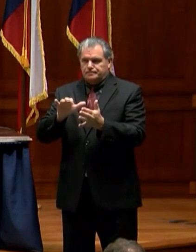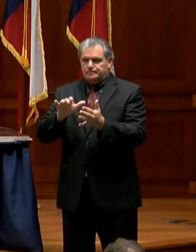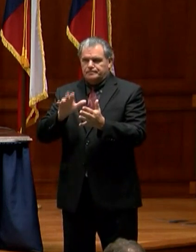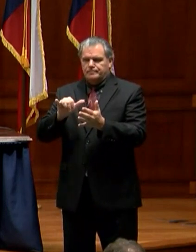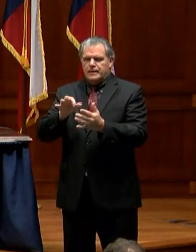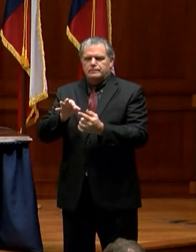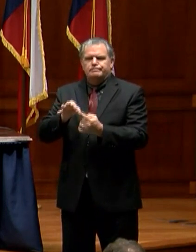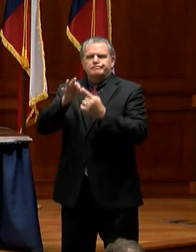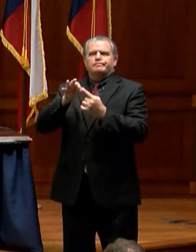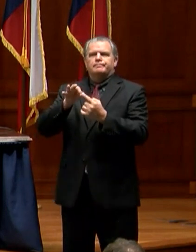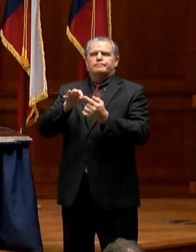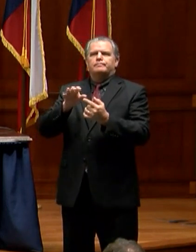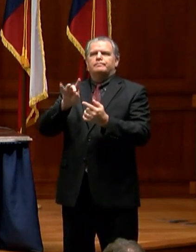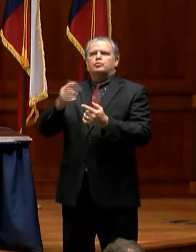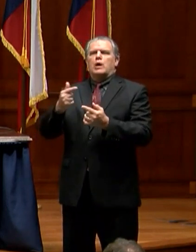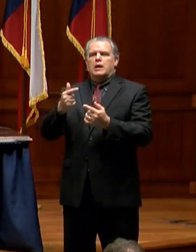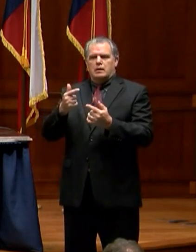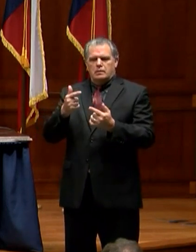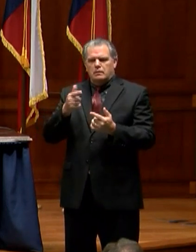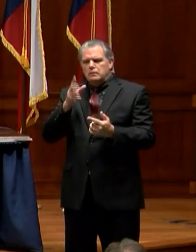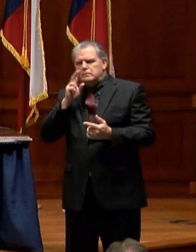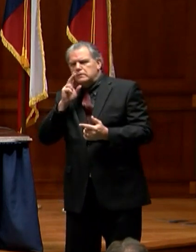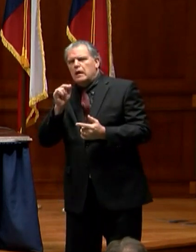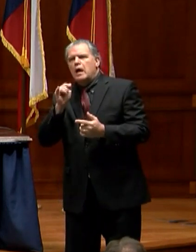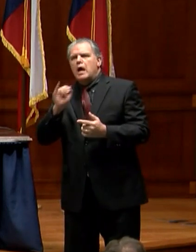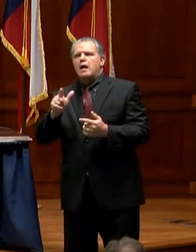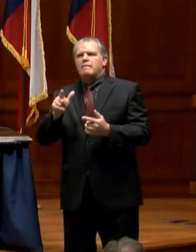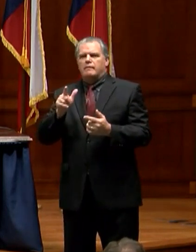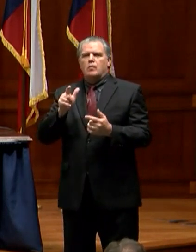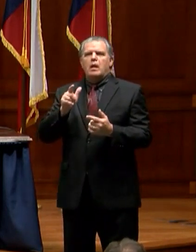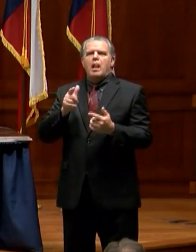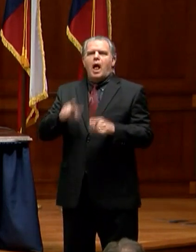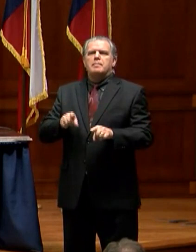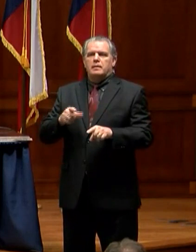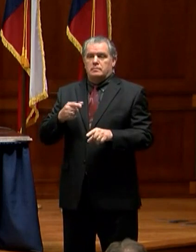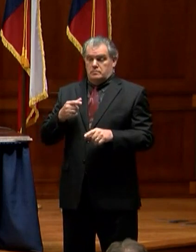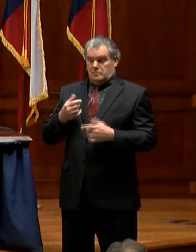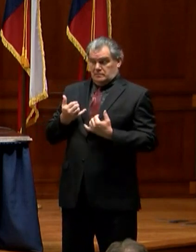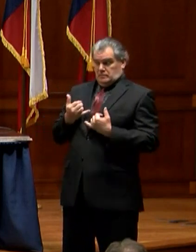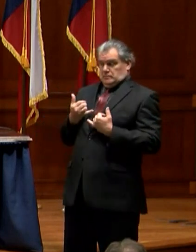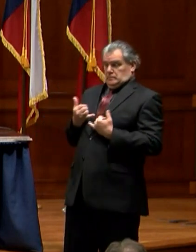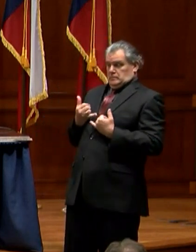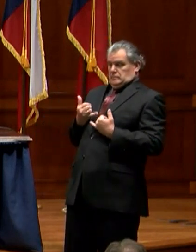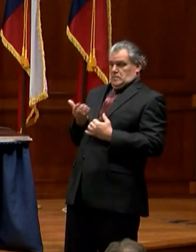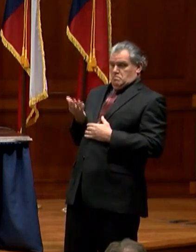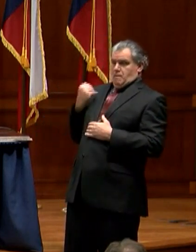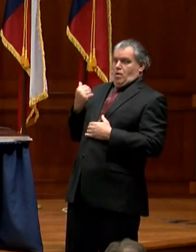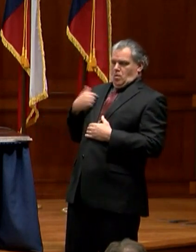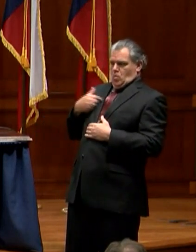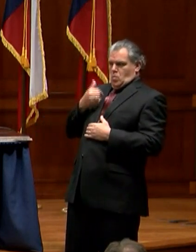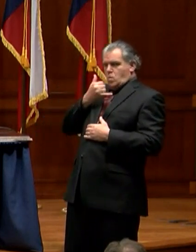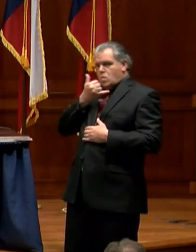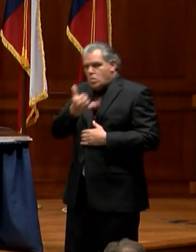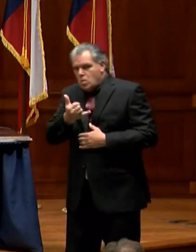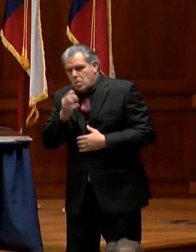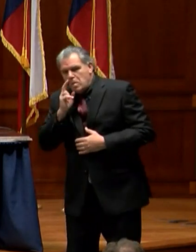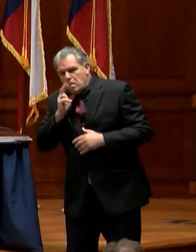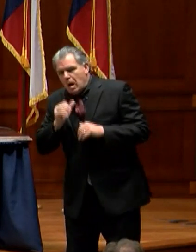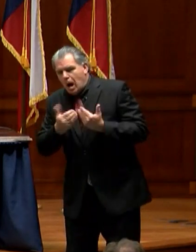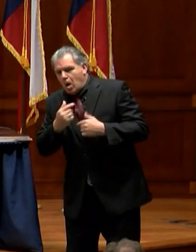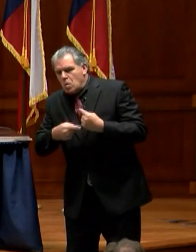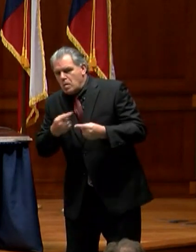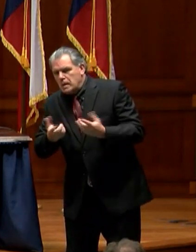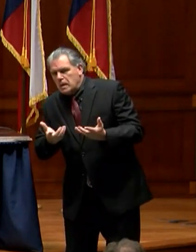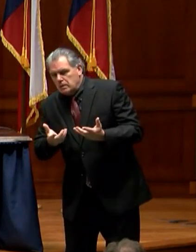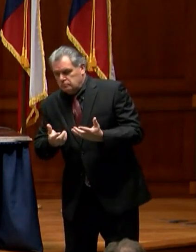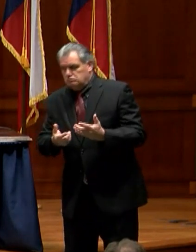unique drug to find out whether or not it's going to help them. We checked in earlier today to find out how that was progressing, and they said that it'll be a couple of